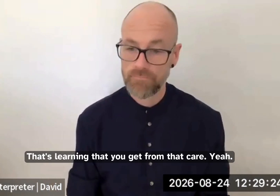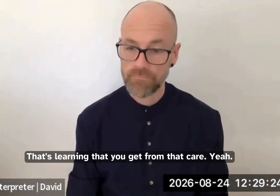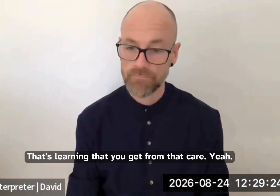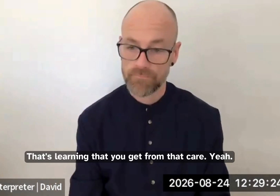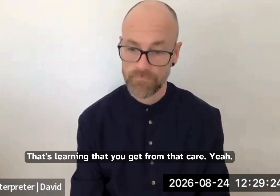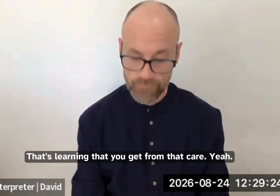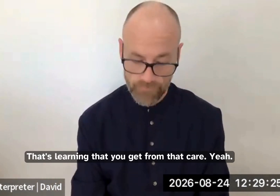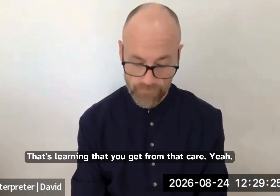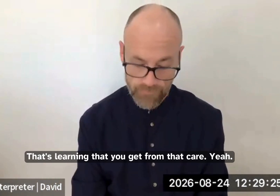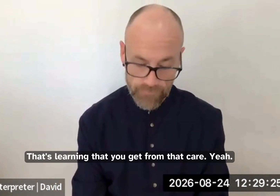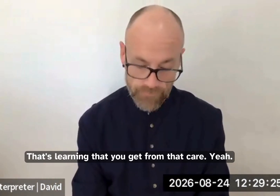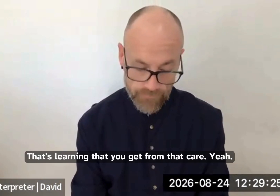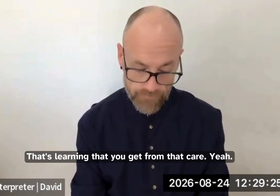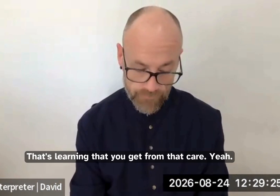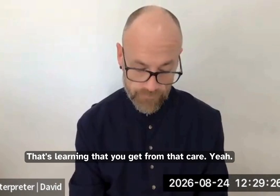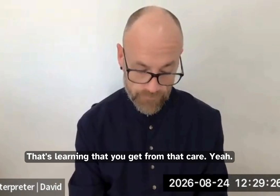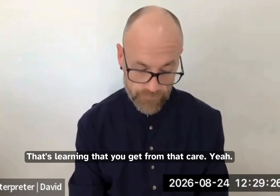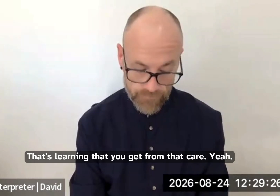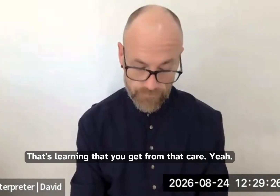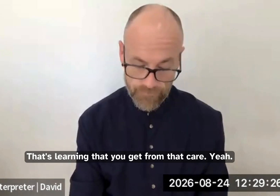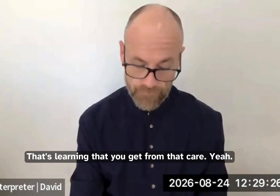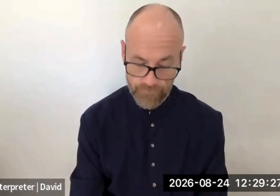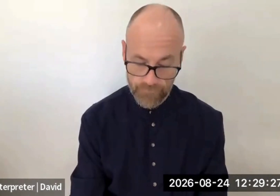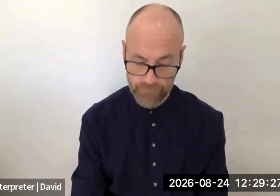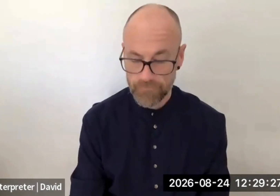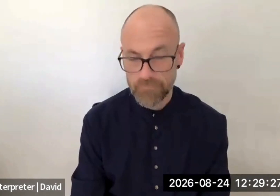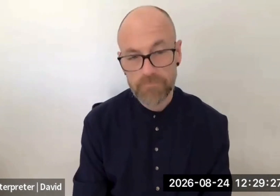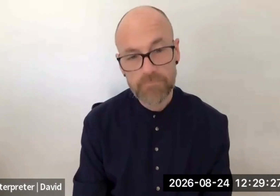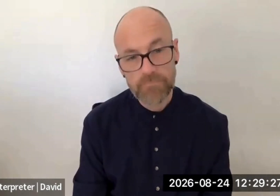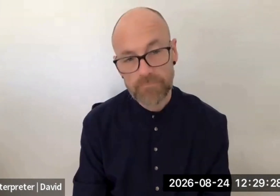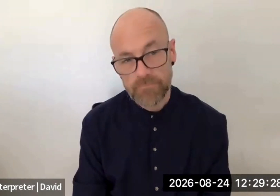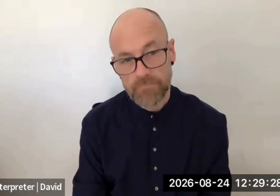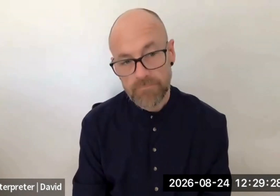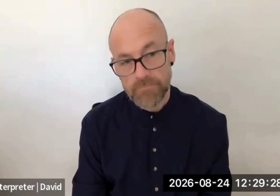That's the learning that you get from that care. Yeah.